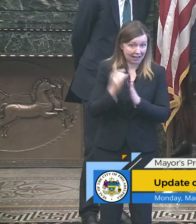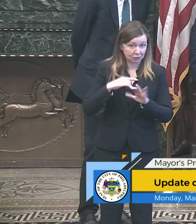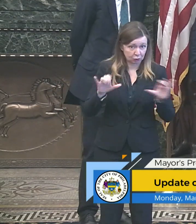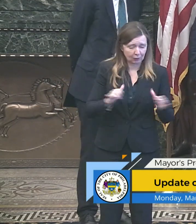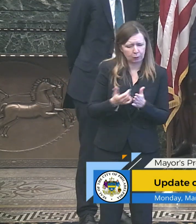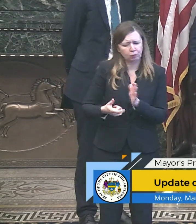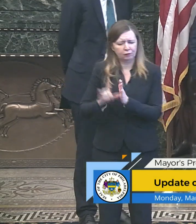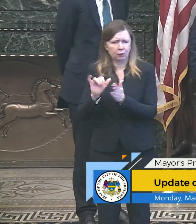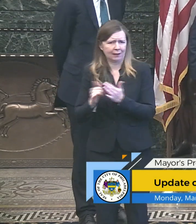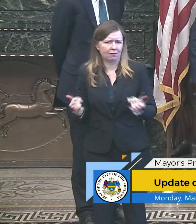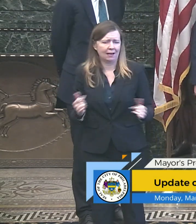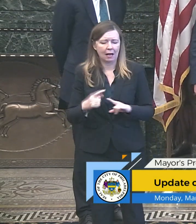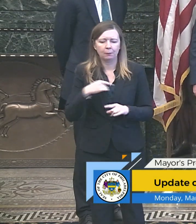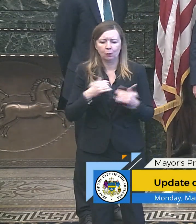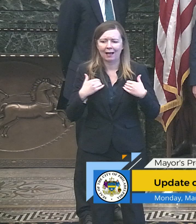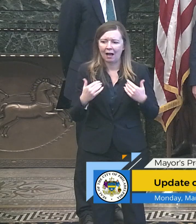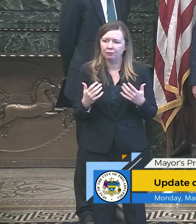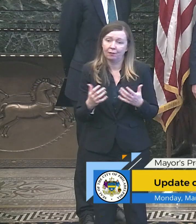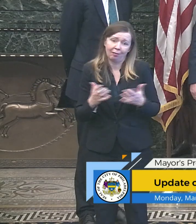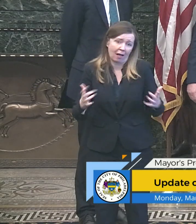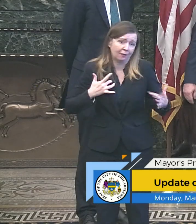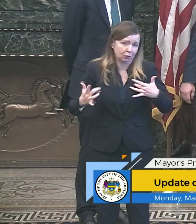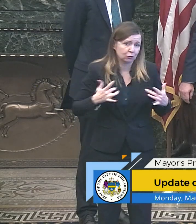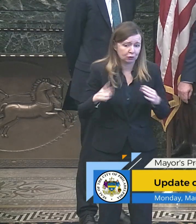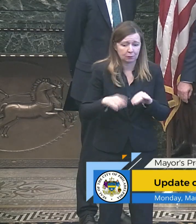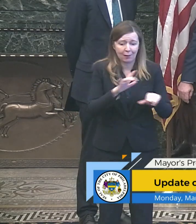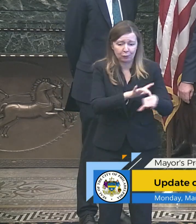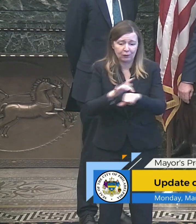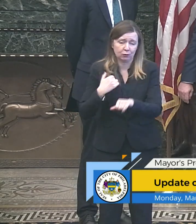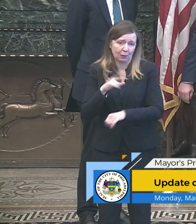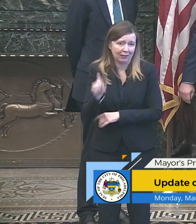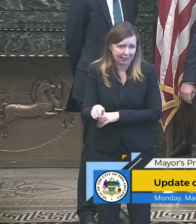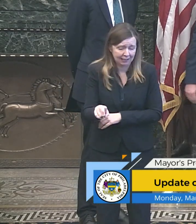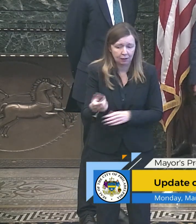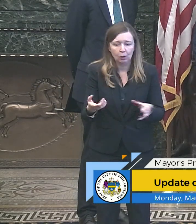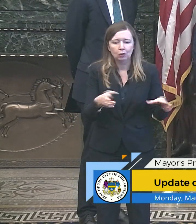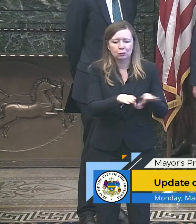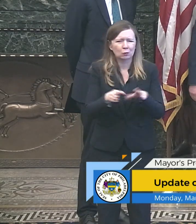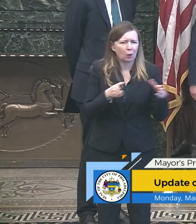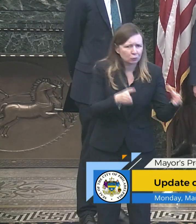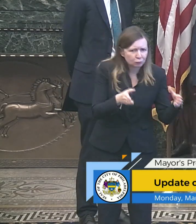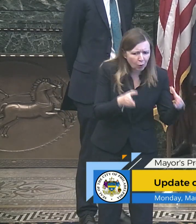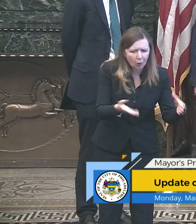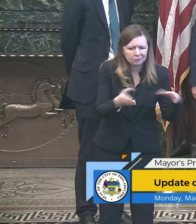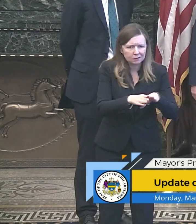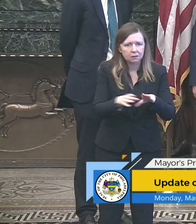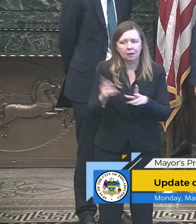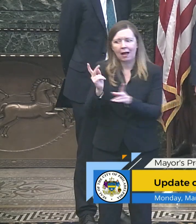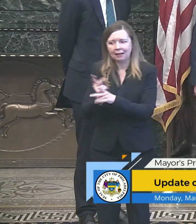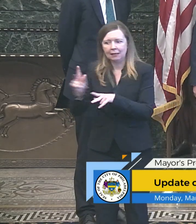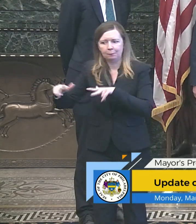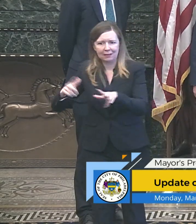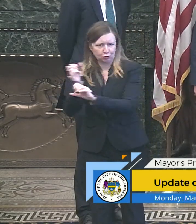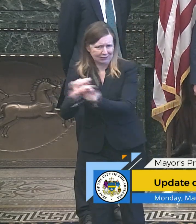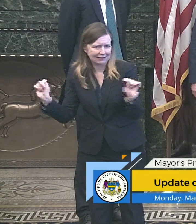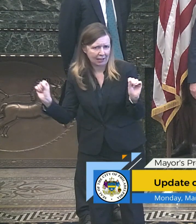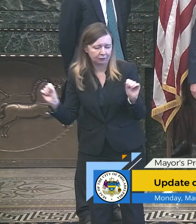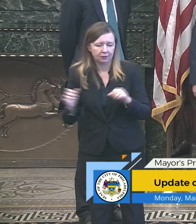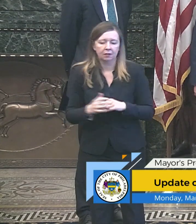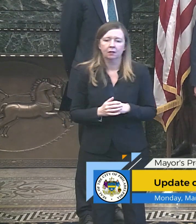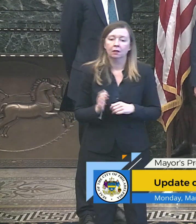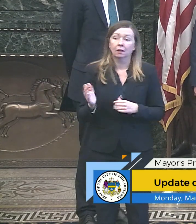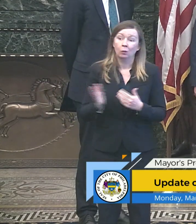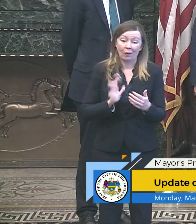right now, but we do have some significant concerns about the resources needed to close roads, keep pedestrians safe, and whether